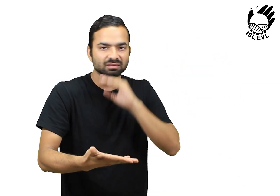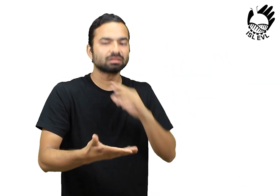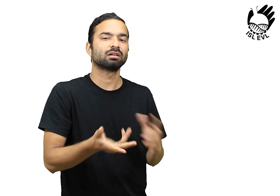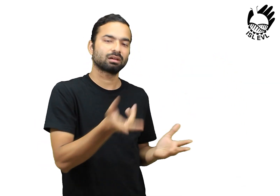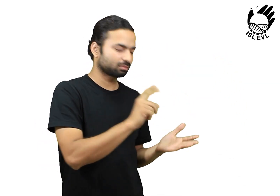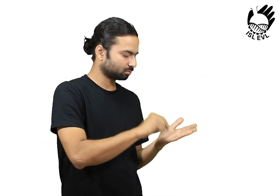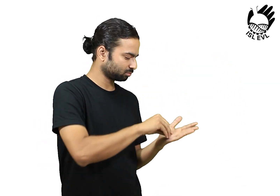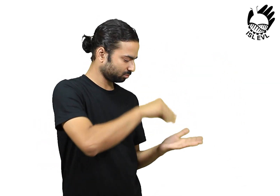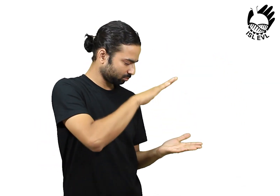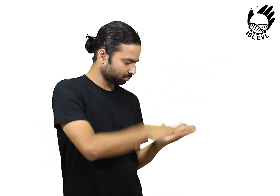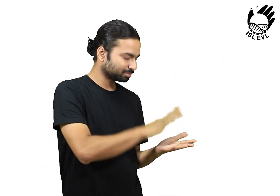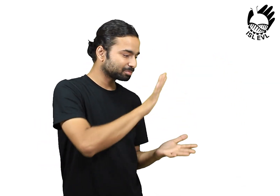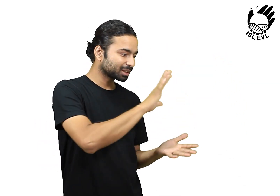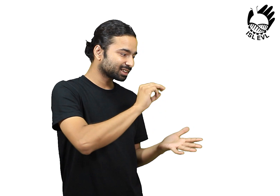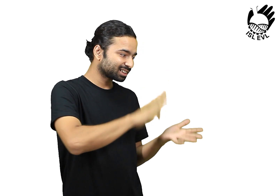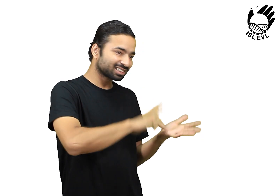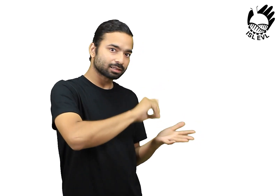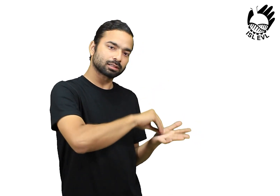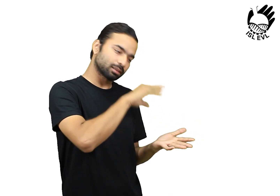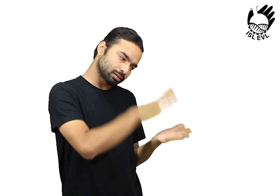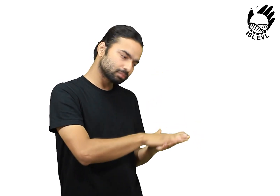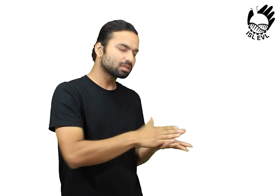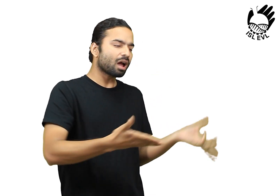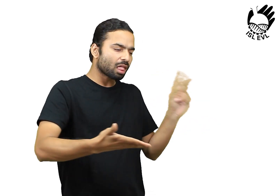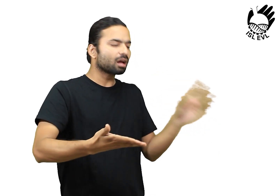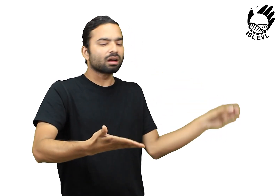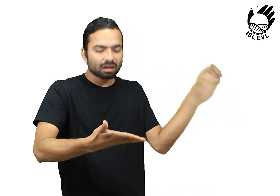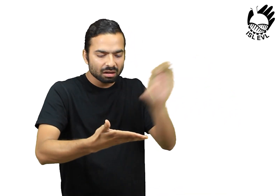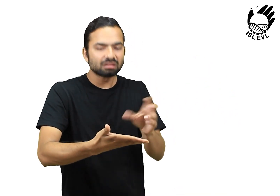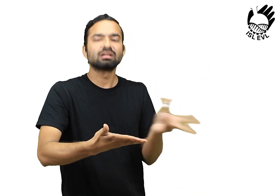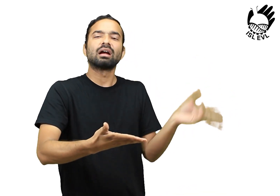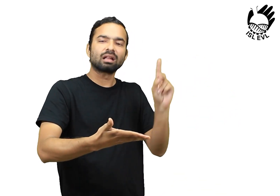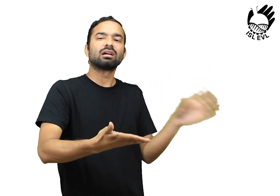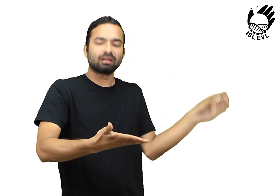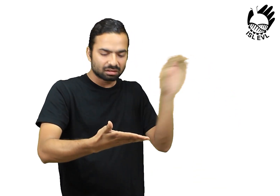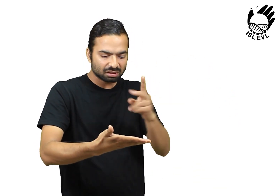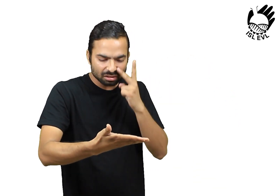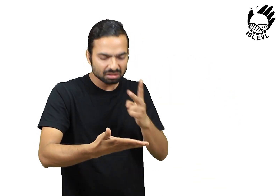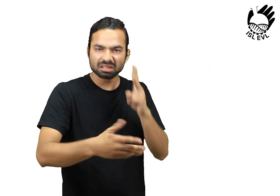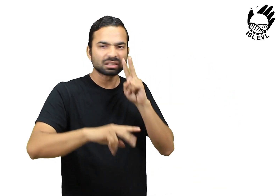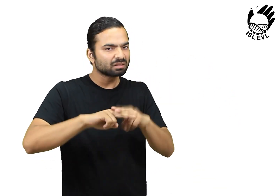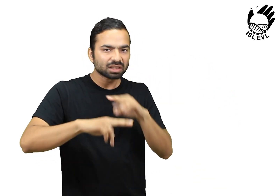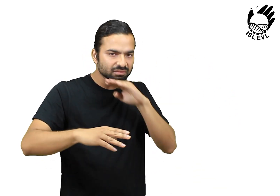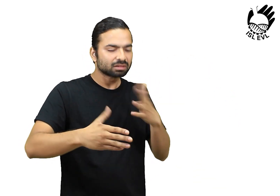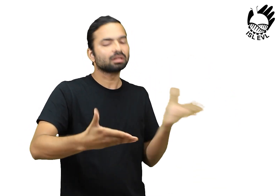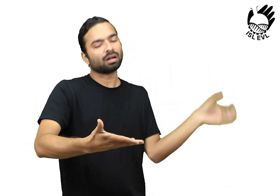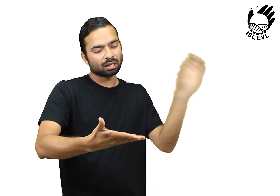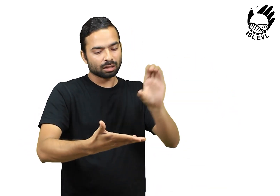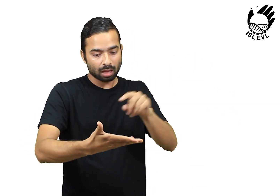If we think that the sample is saturated, we should wait at least 60 seconds to see if more water can be added.